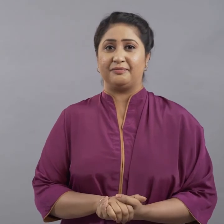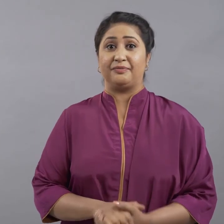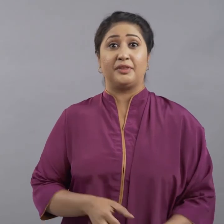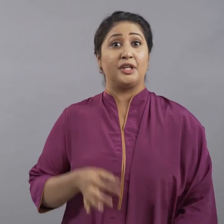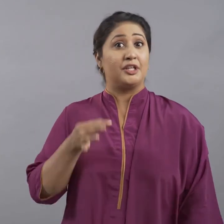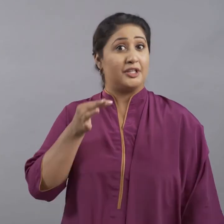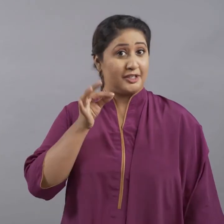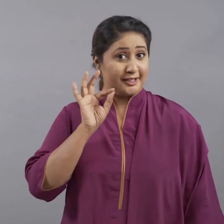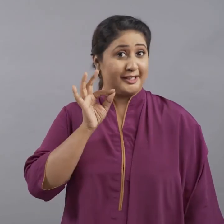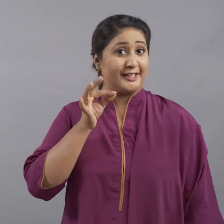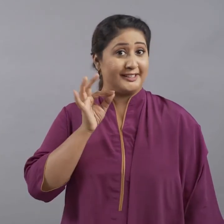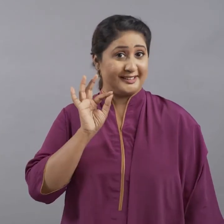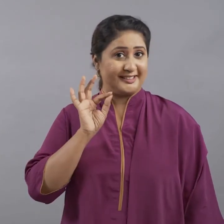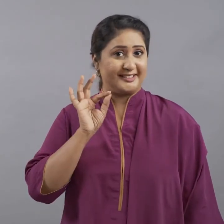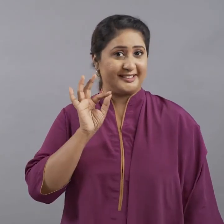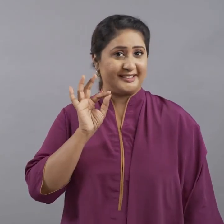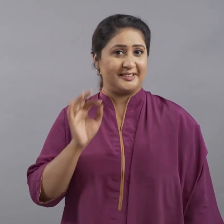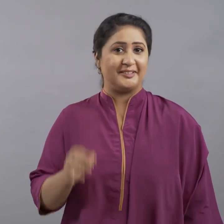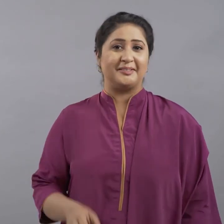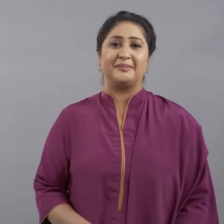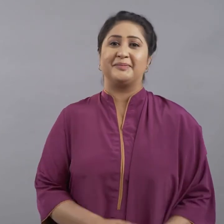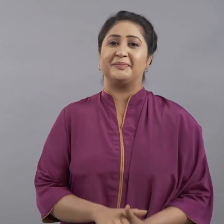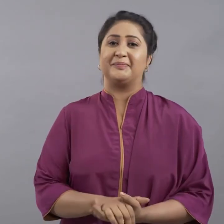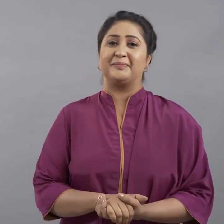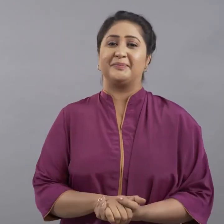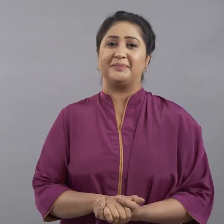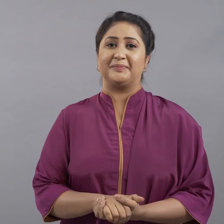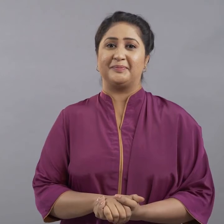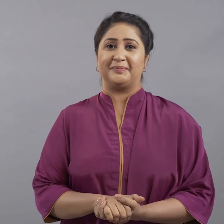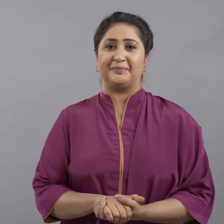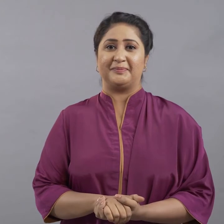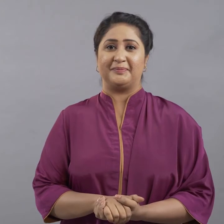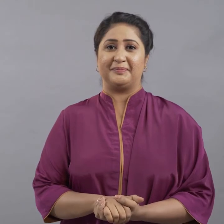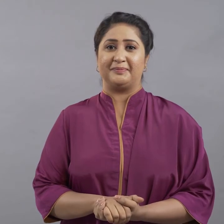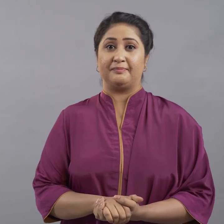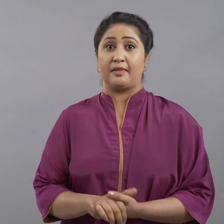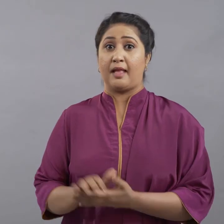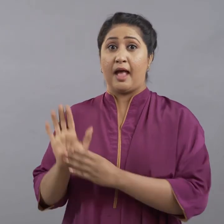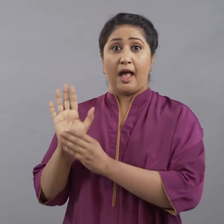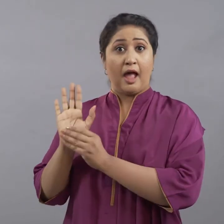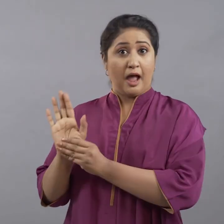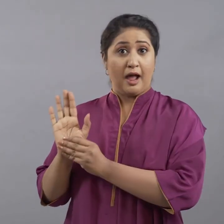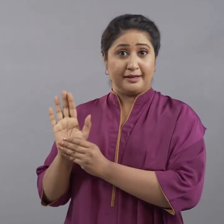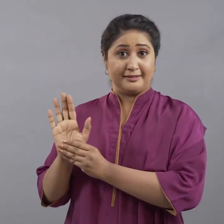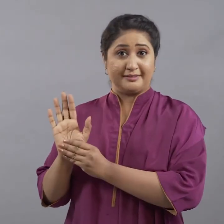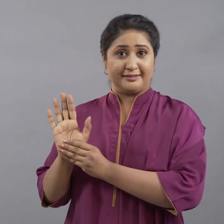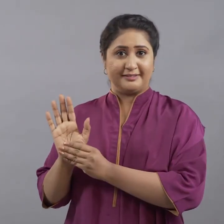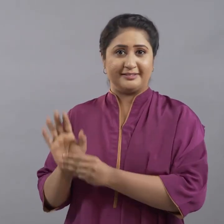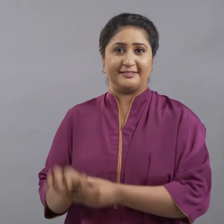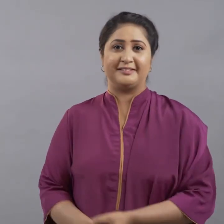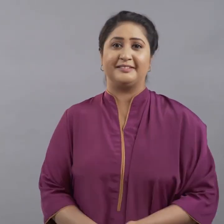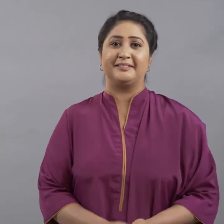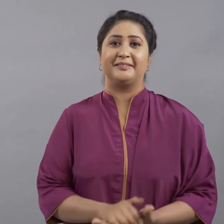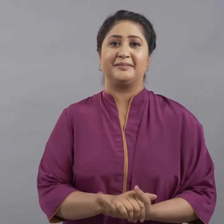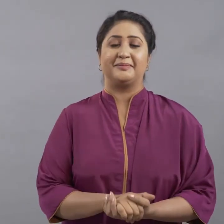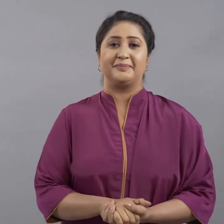Tea. hand,